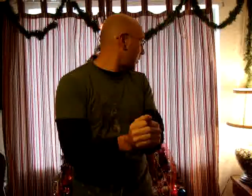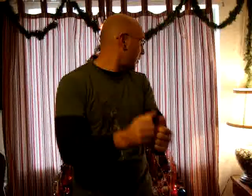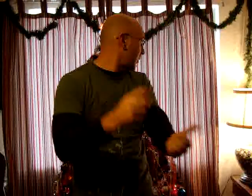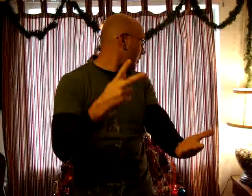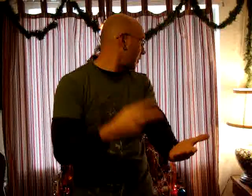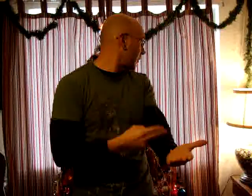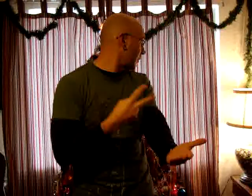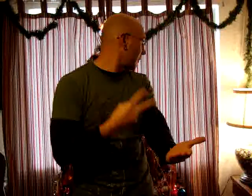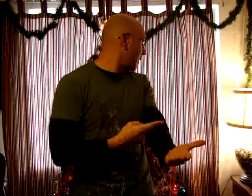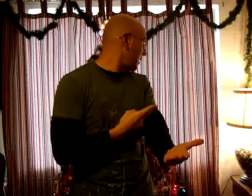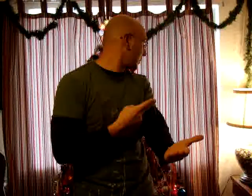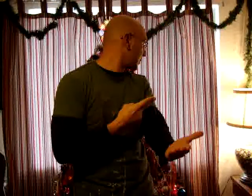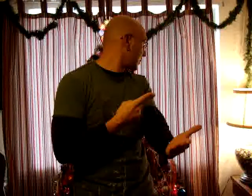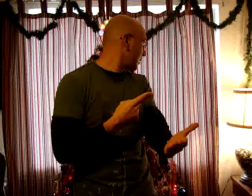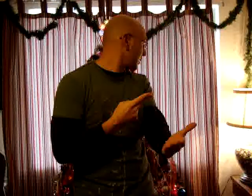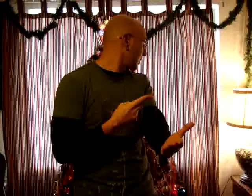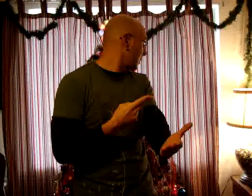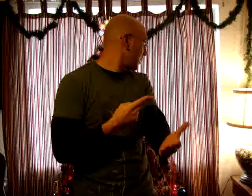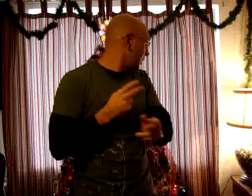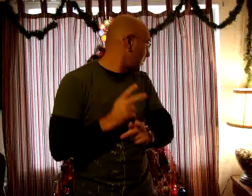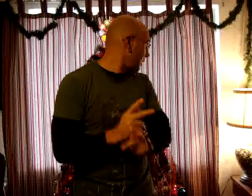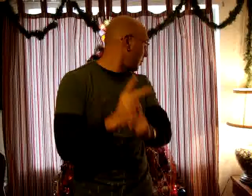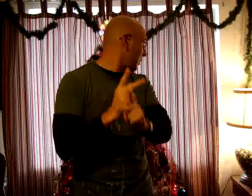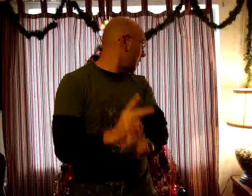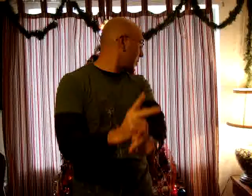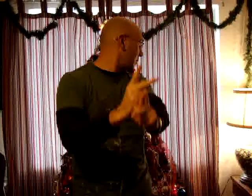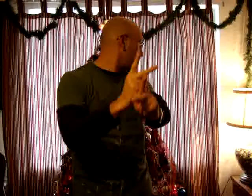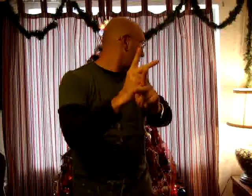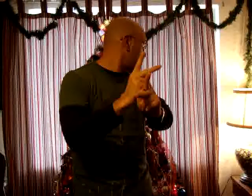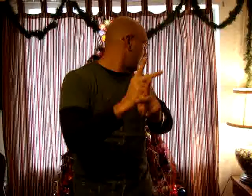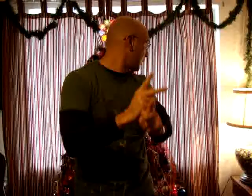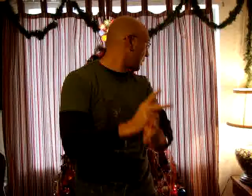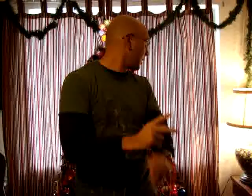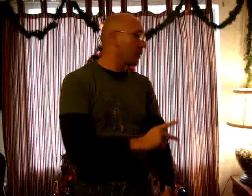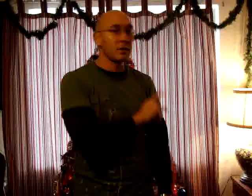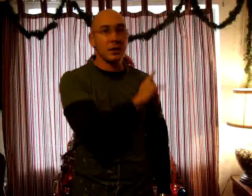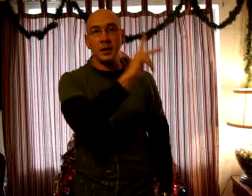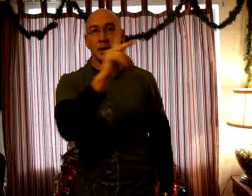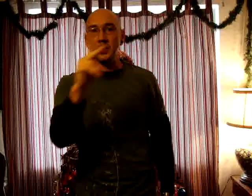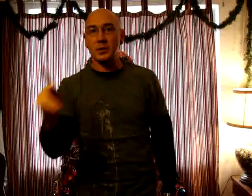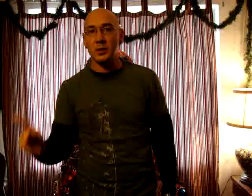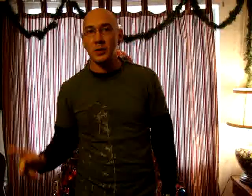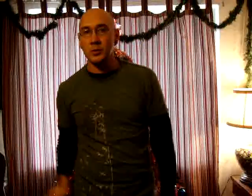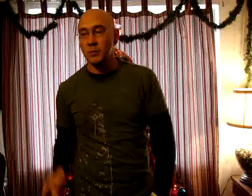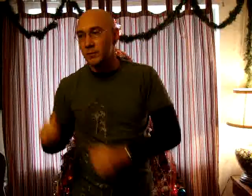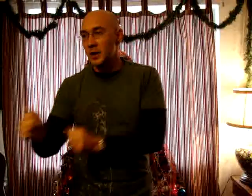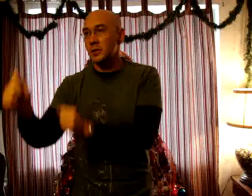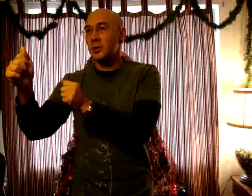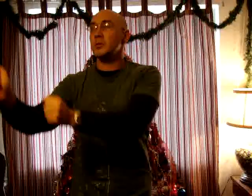with their flocks keeping, the kings who followed